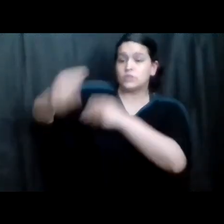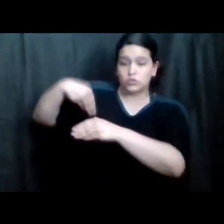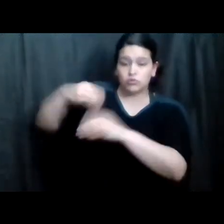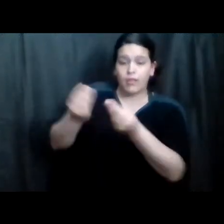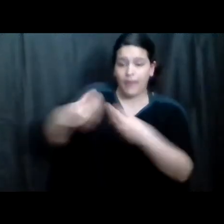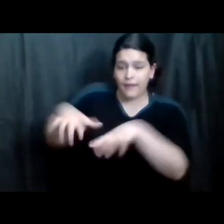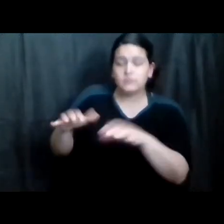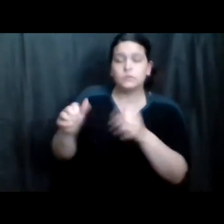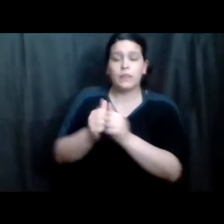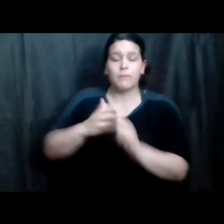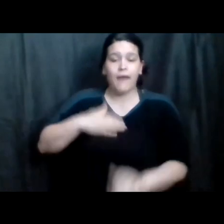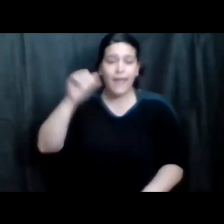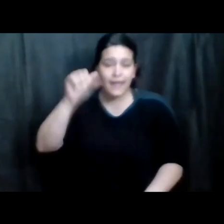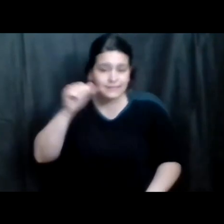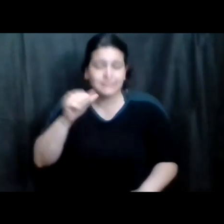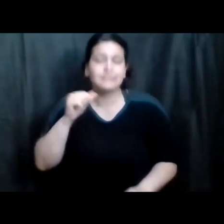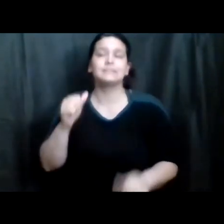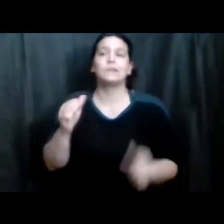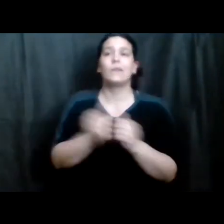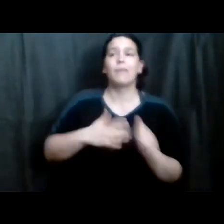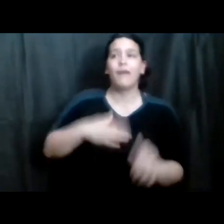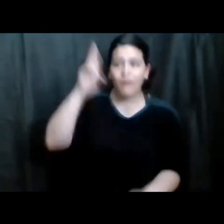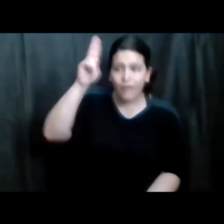with my metme'ing, my uncles,